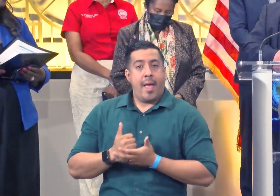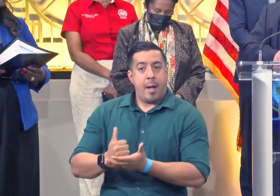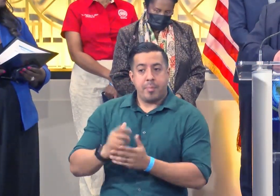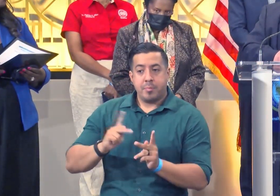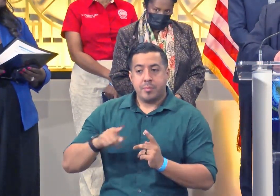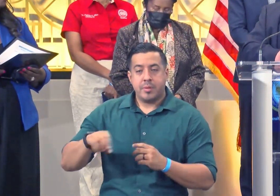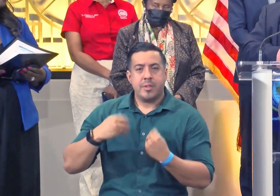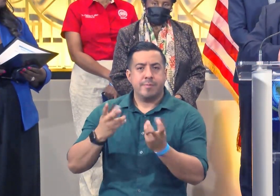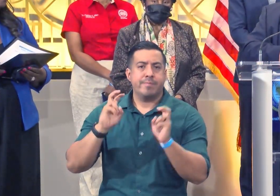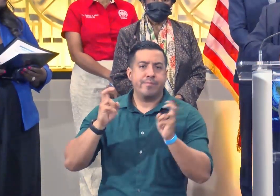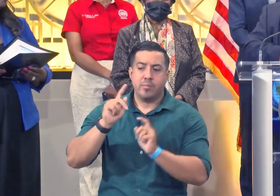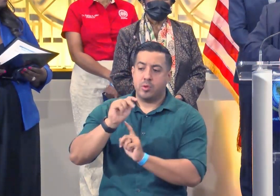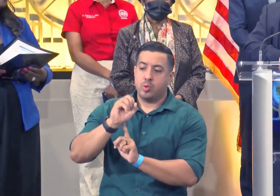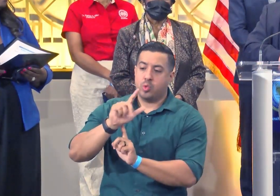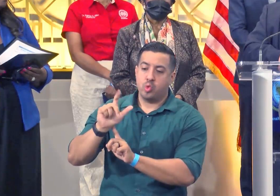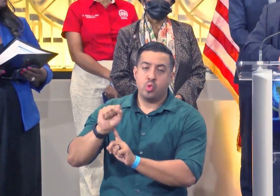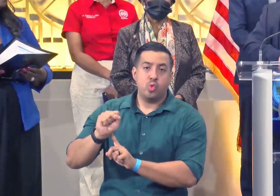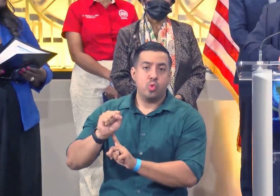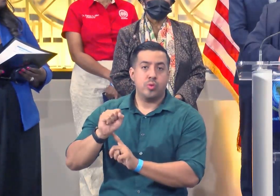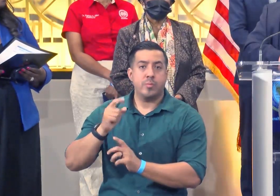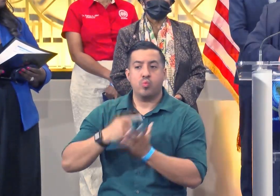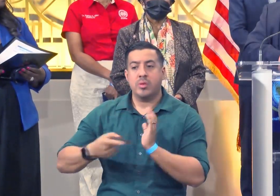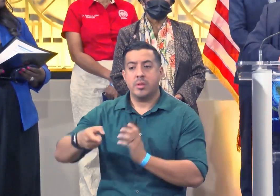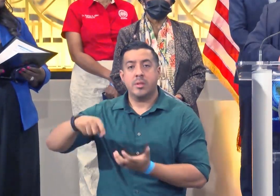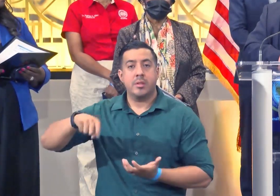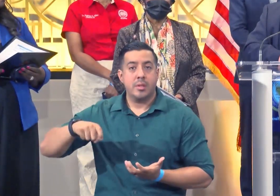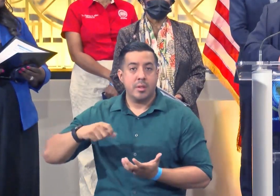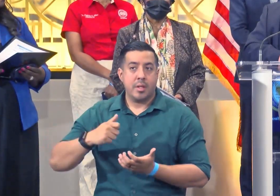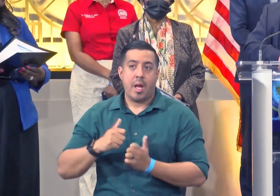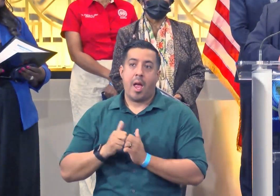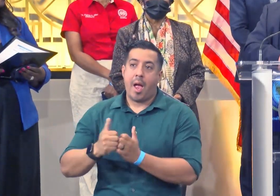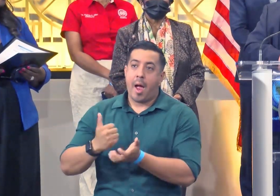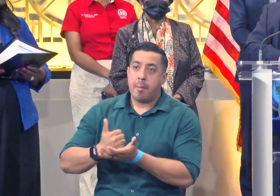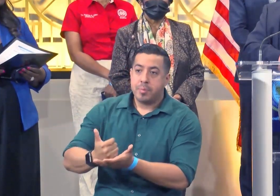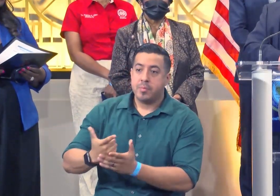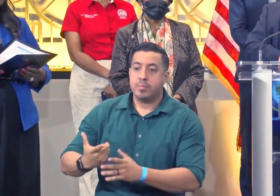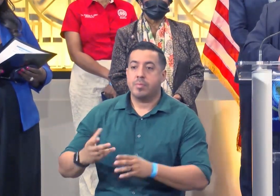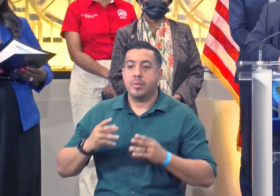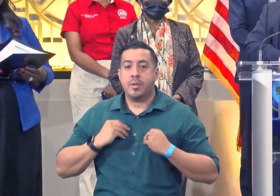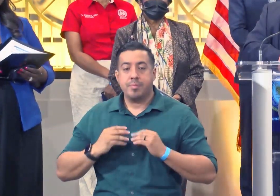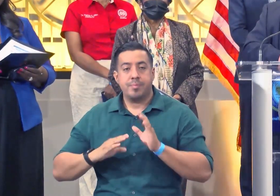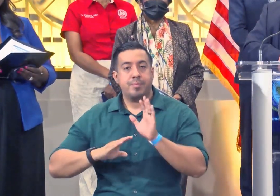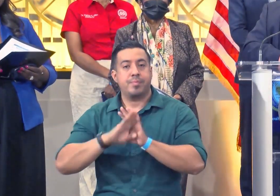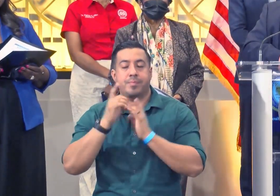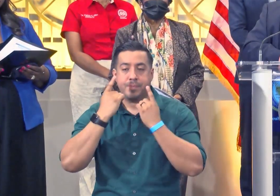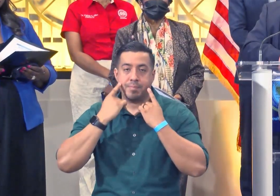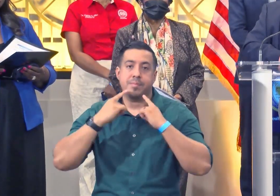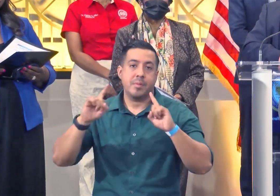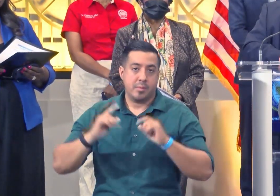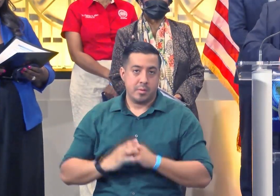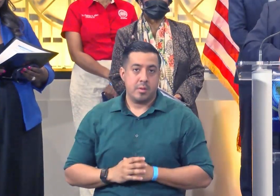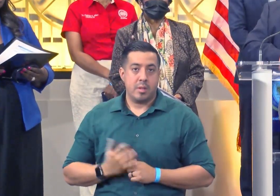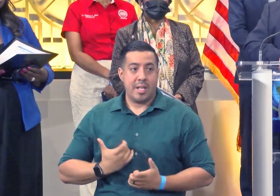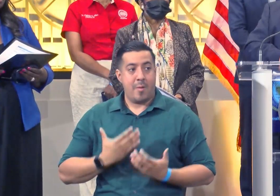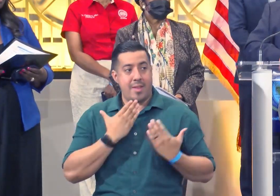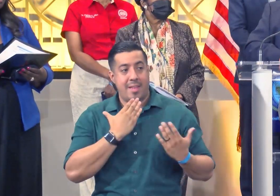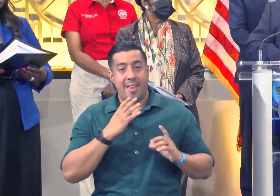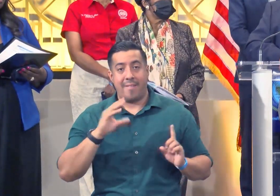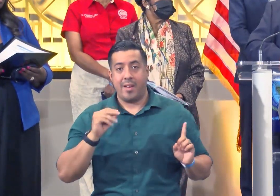the tools and the needs that they need to make a next step there. I can thank 15 off